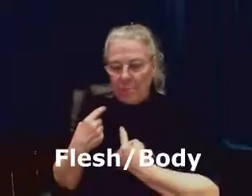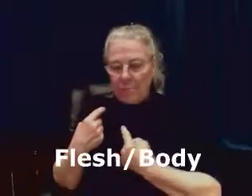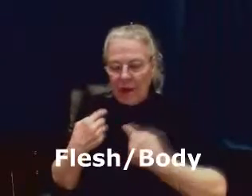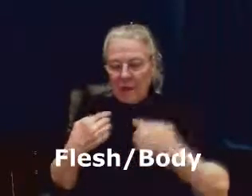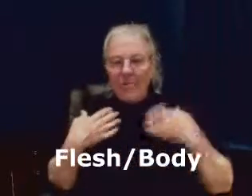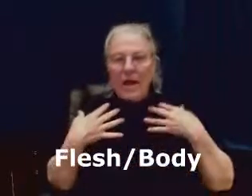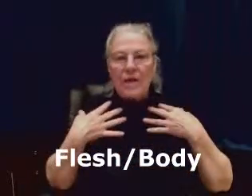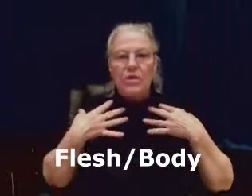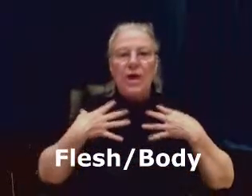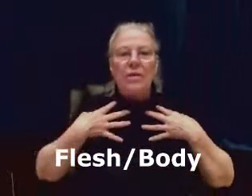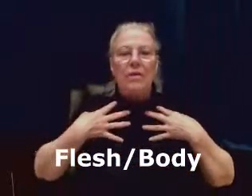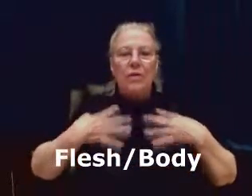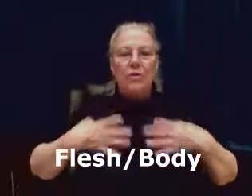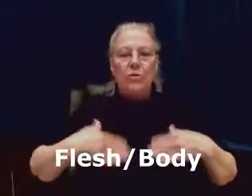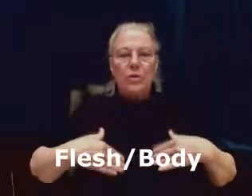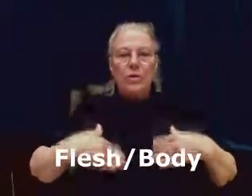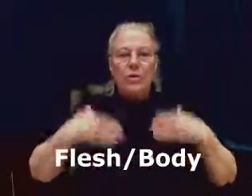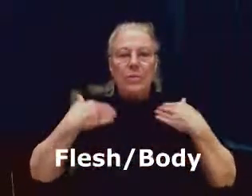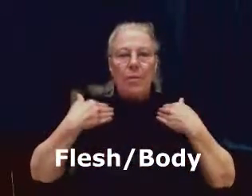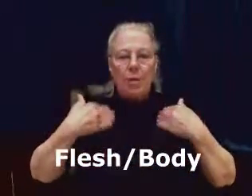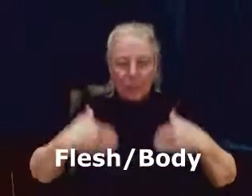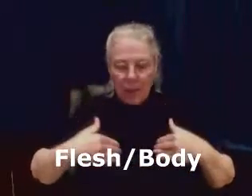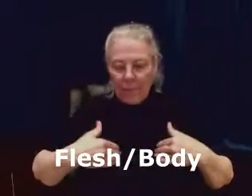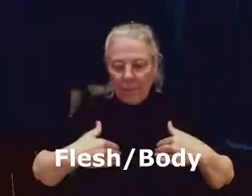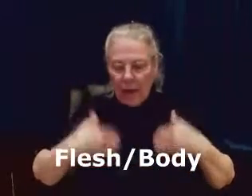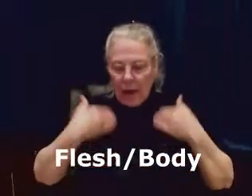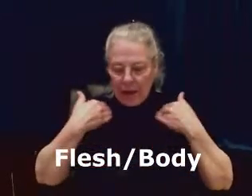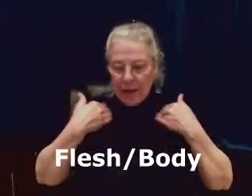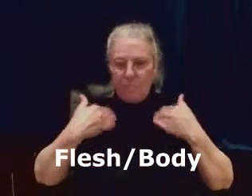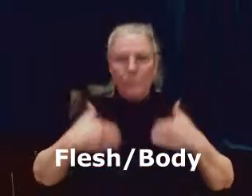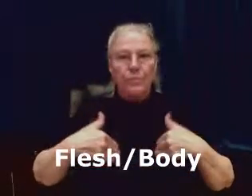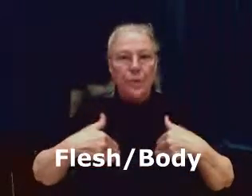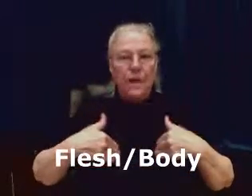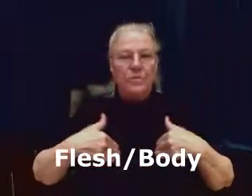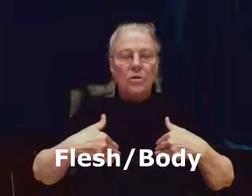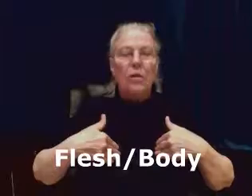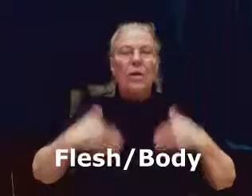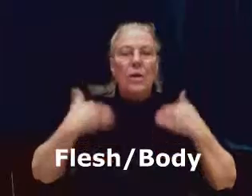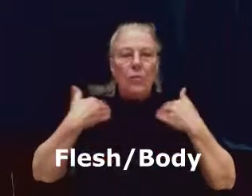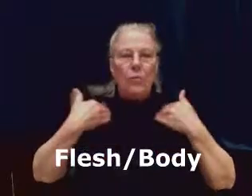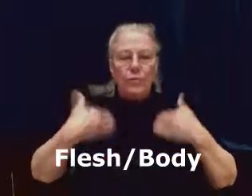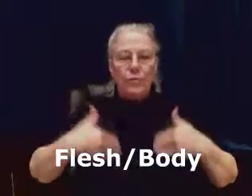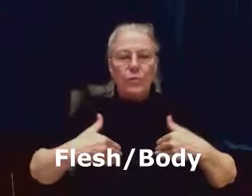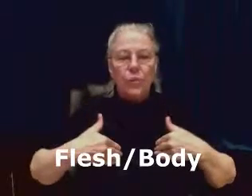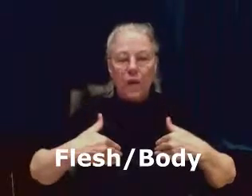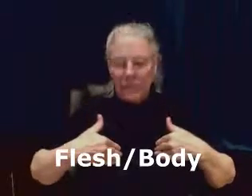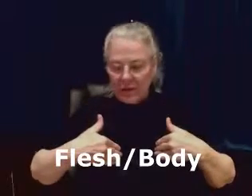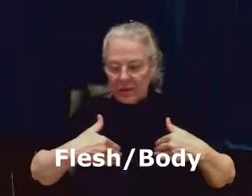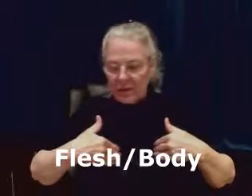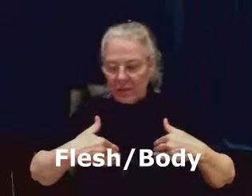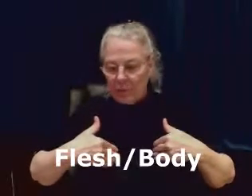My flesh, and you're going to see, or my body, and so whenever it says